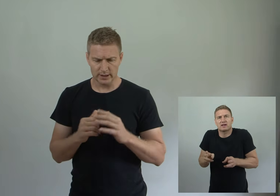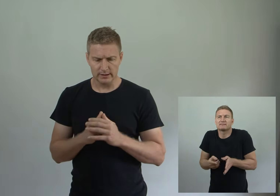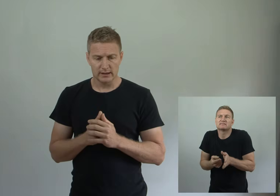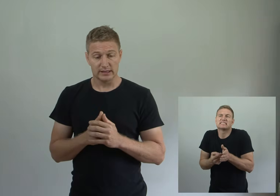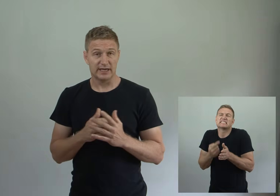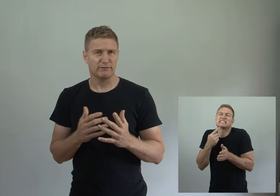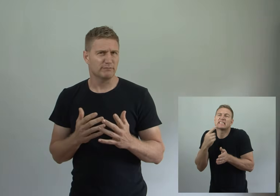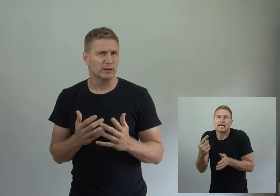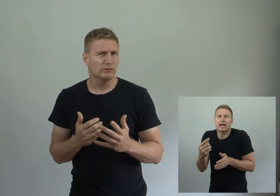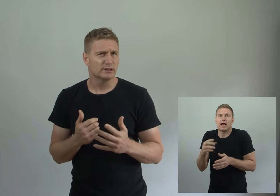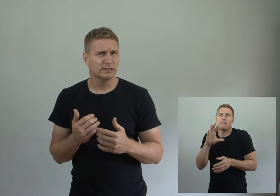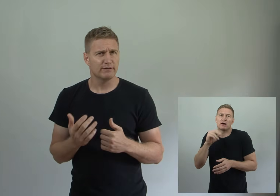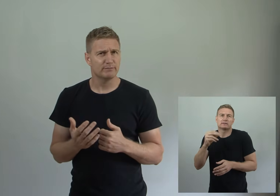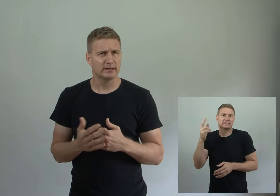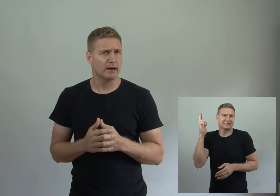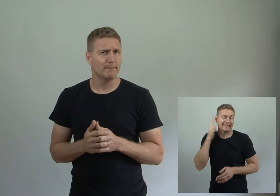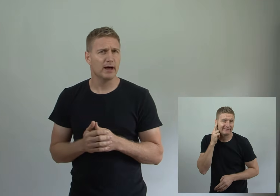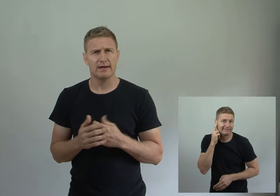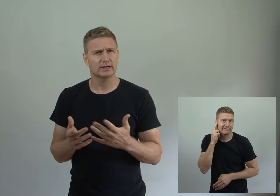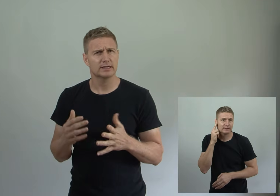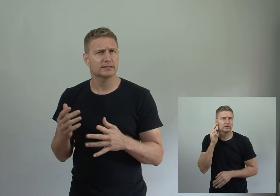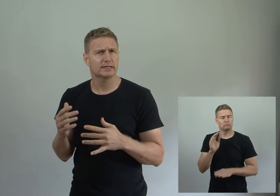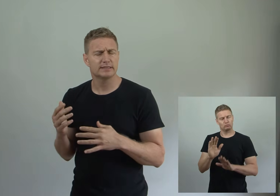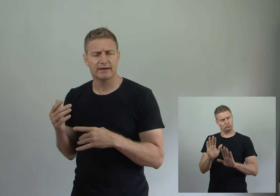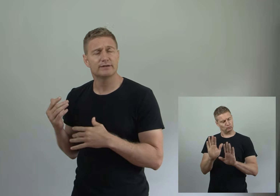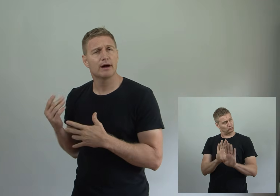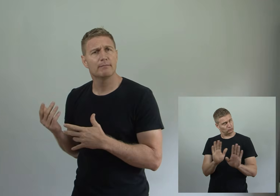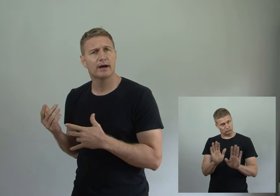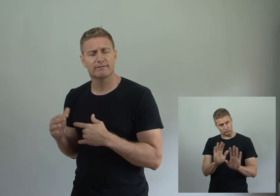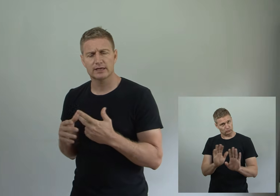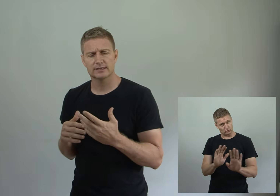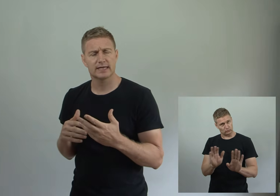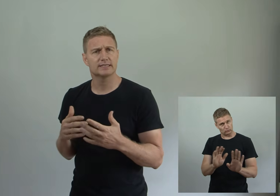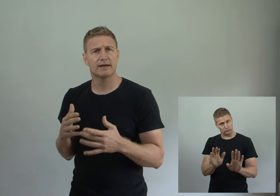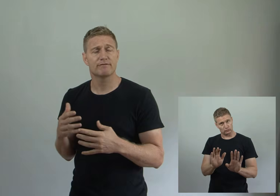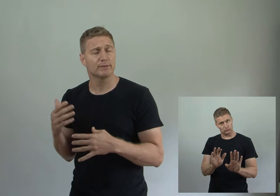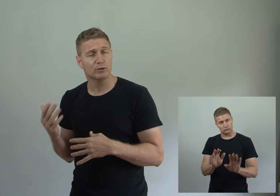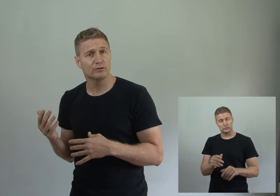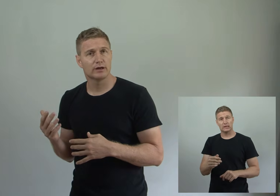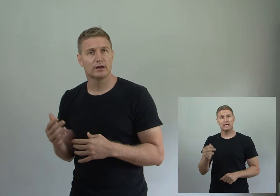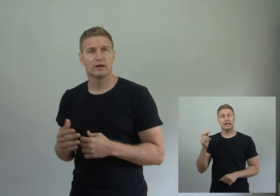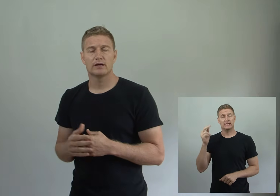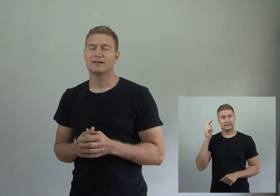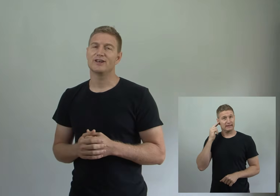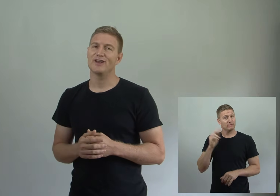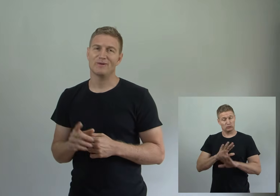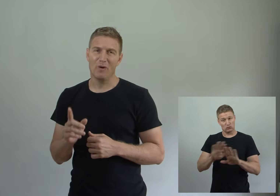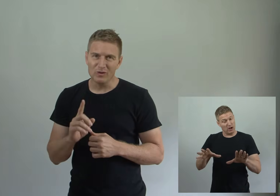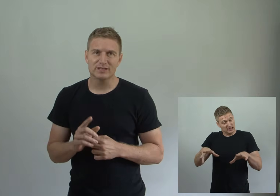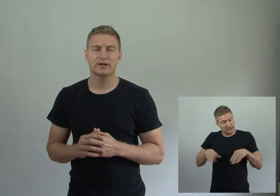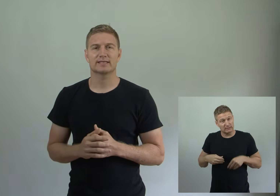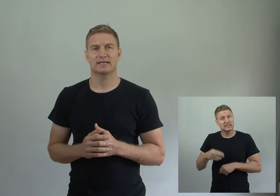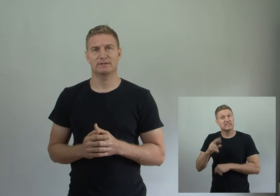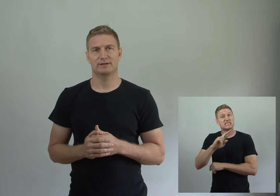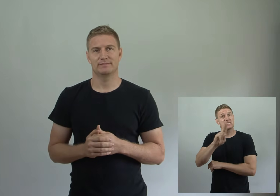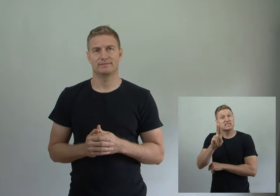okay, deaf mute, deaf dumb. I have a cousin that's deaf dumb. I have a cousin that's deaf mute. No, also